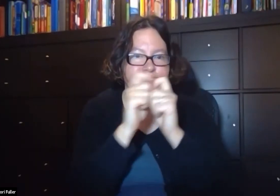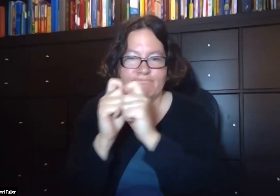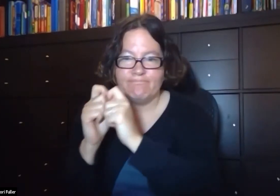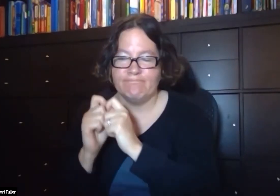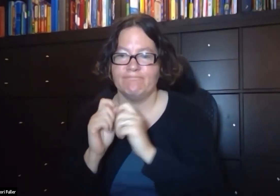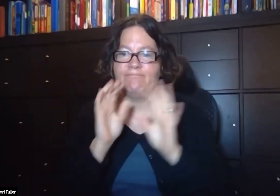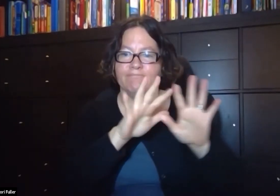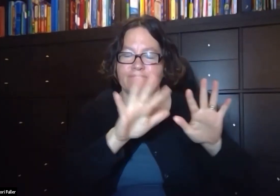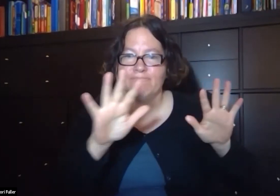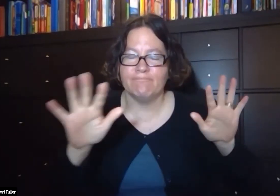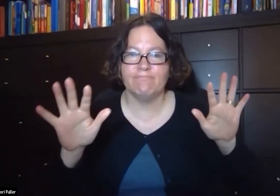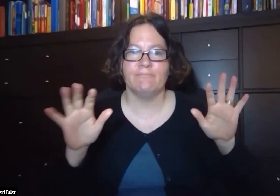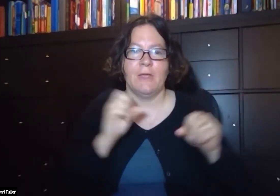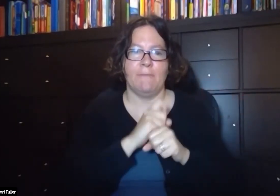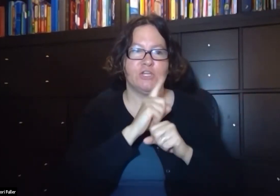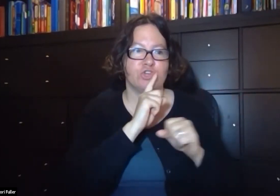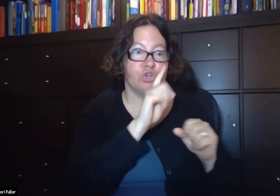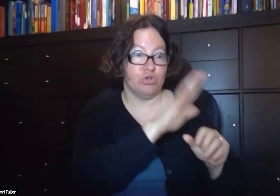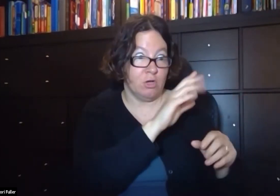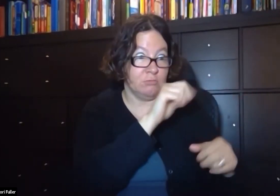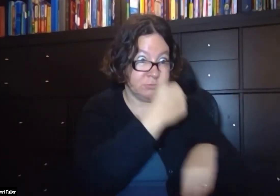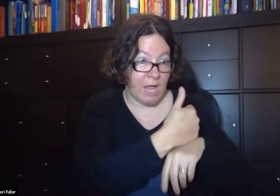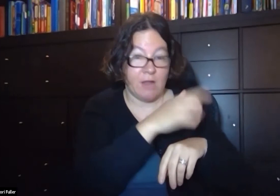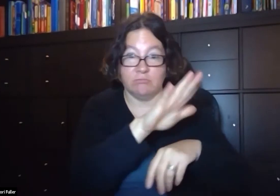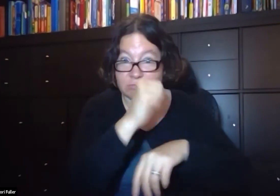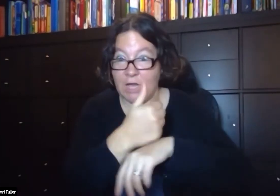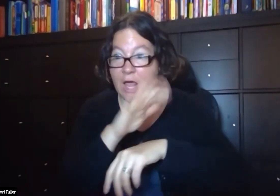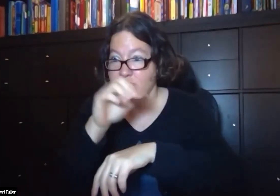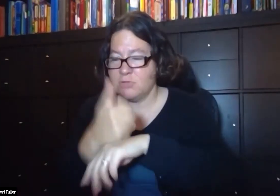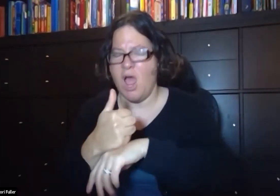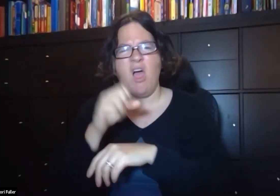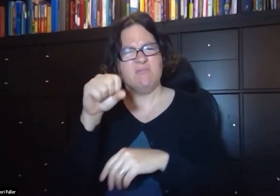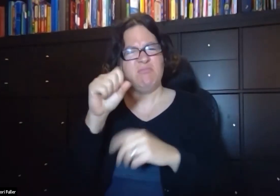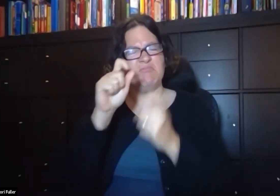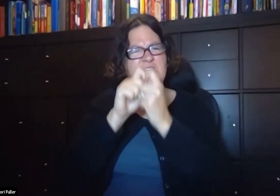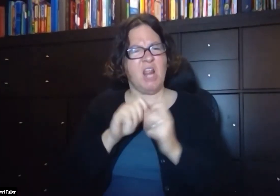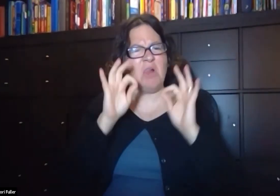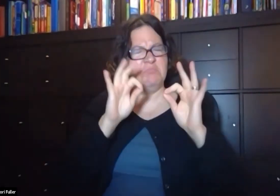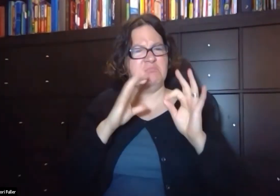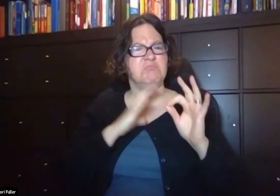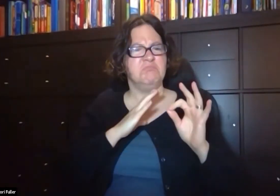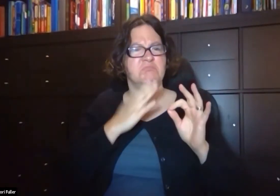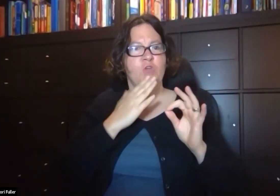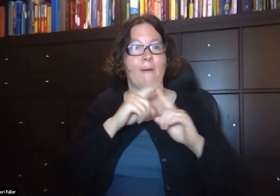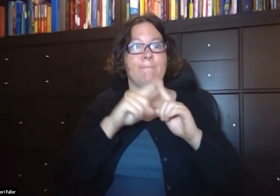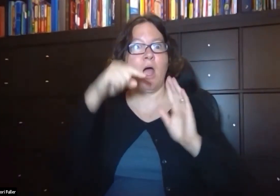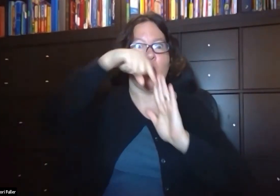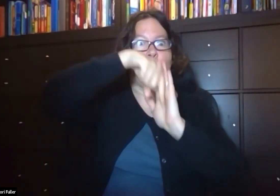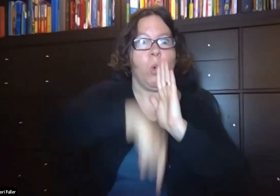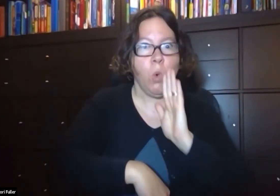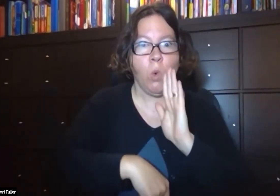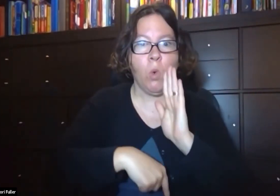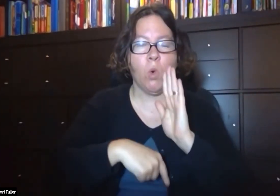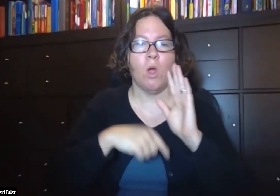have control over everything, over the exact details and how things were going to work out.